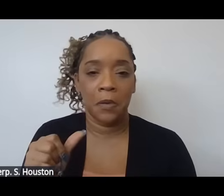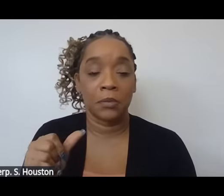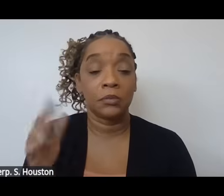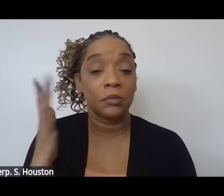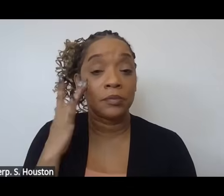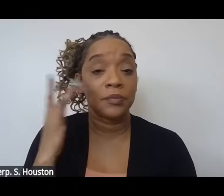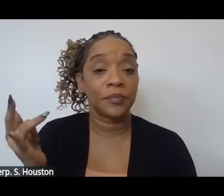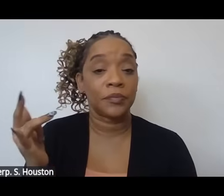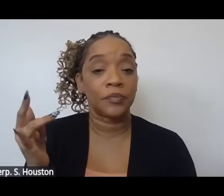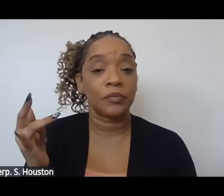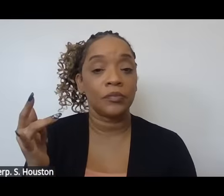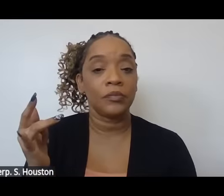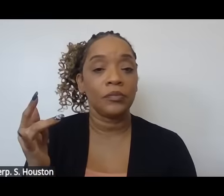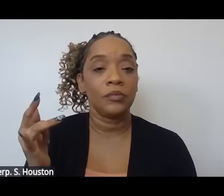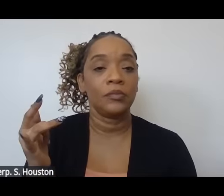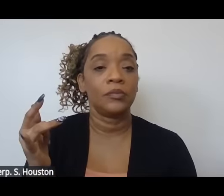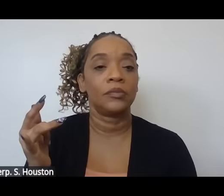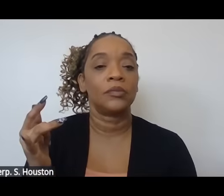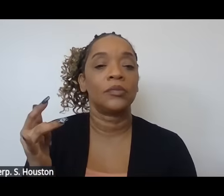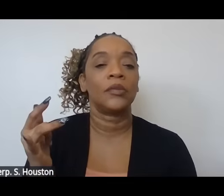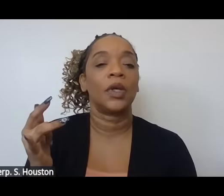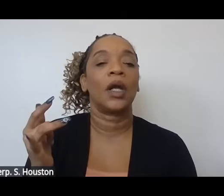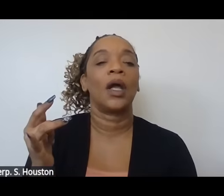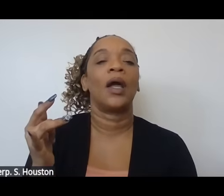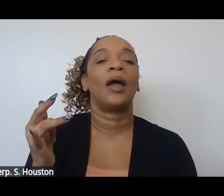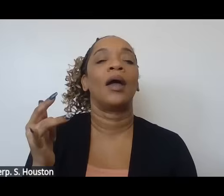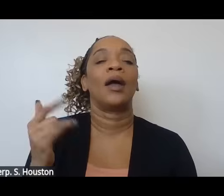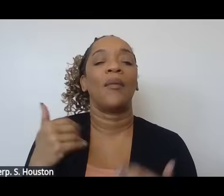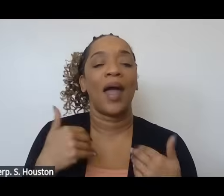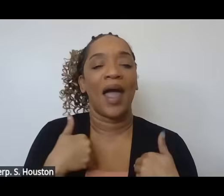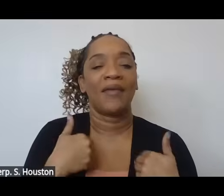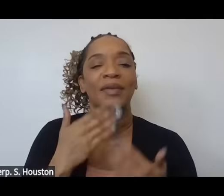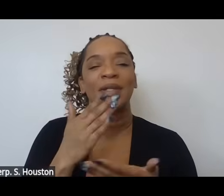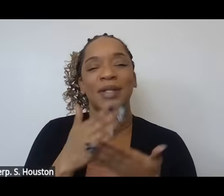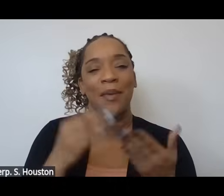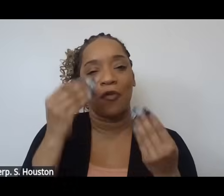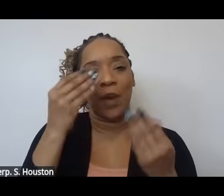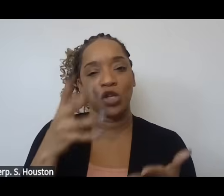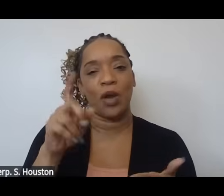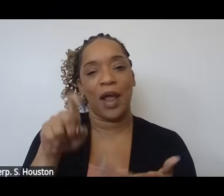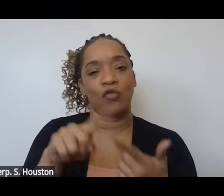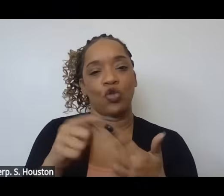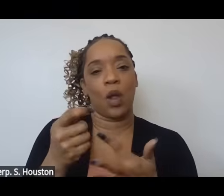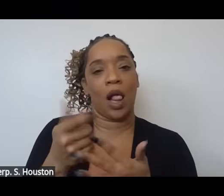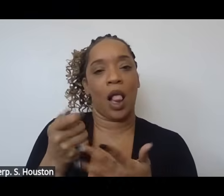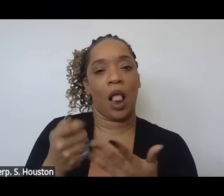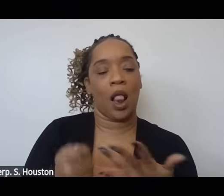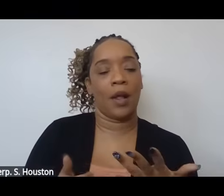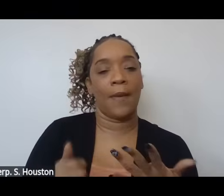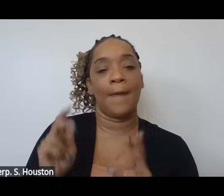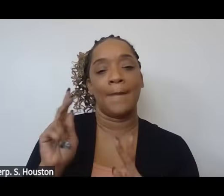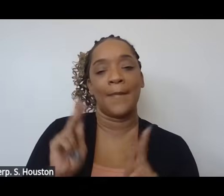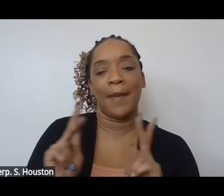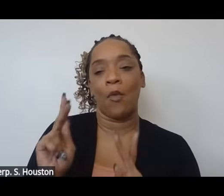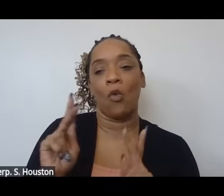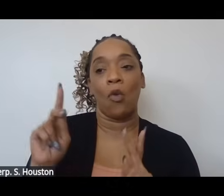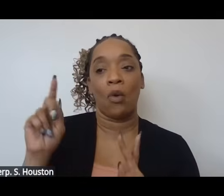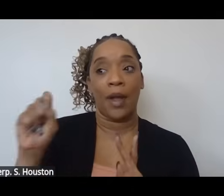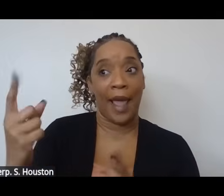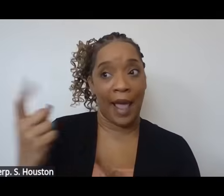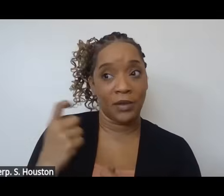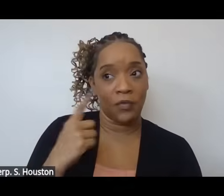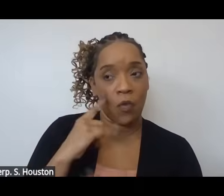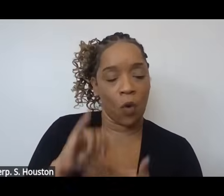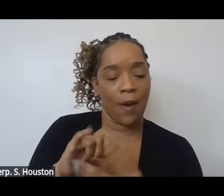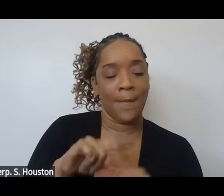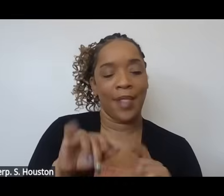there's information that would have to be redacted to do that. We'll provide it if somebody asks for it, but we redact the personal information.